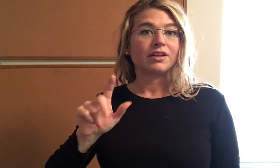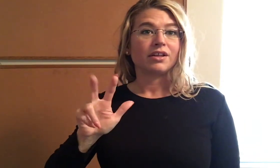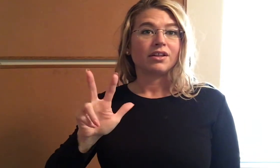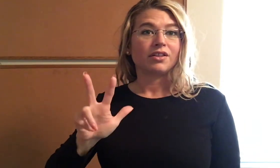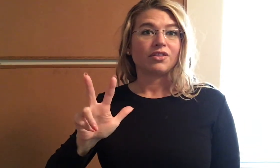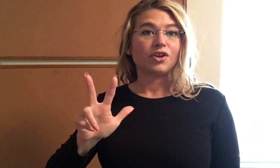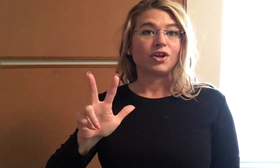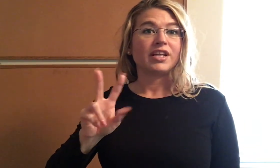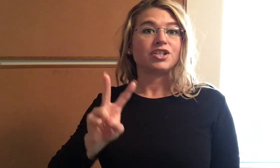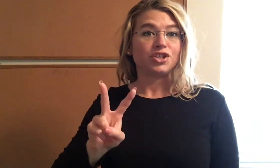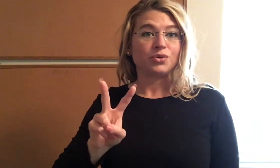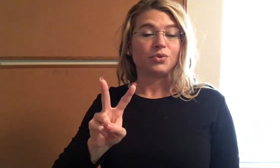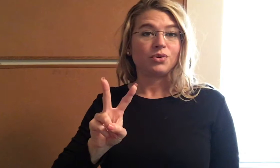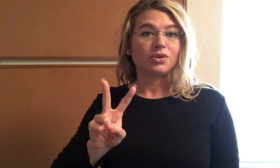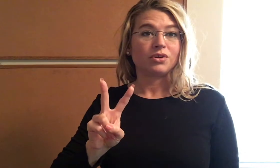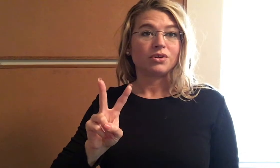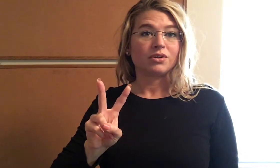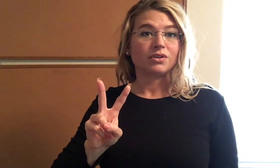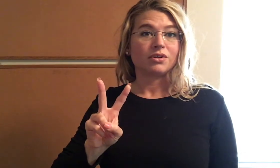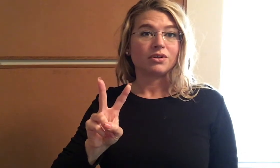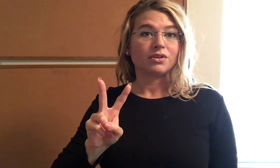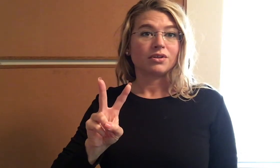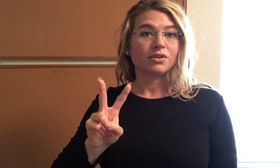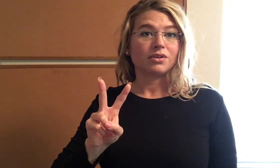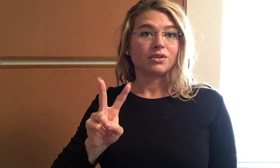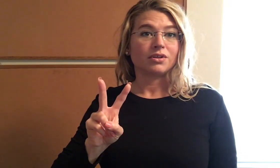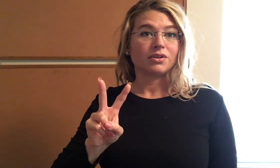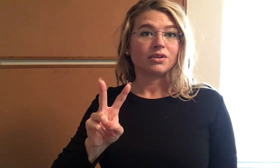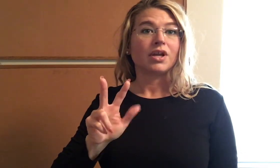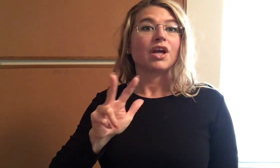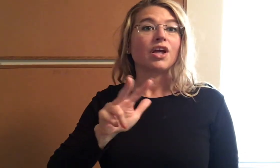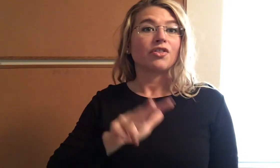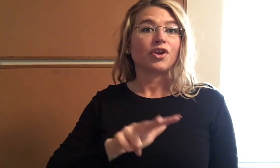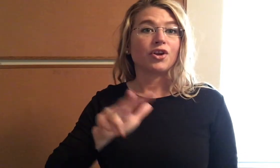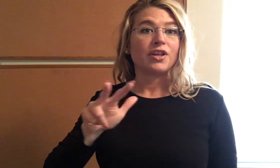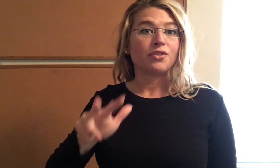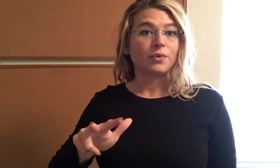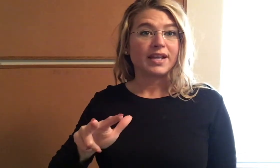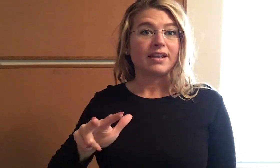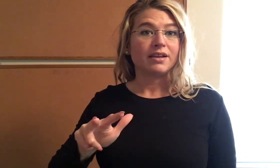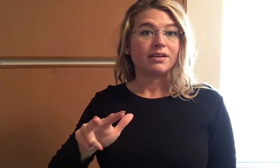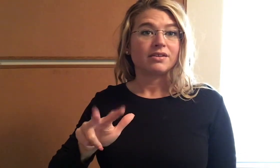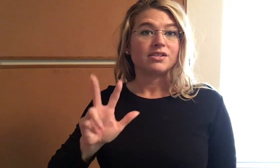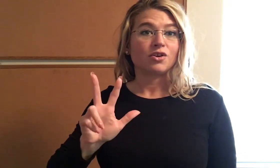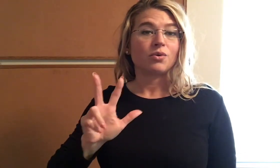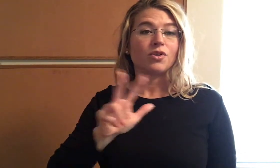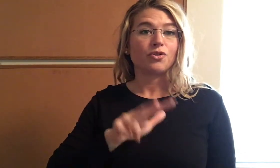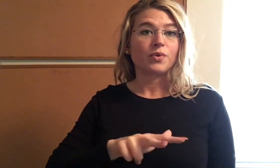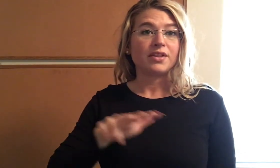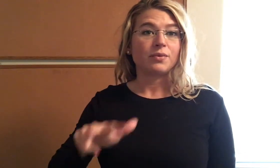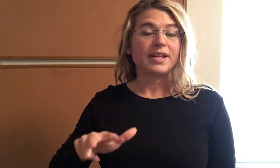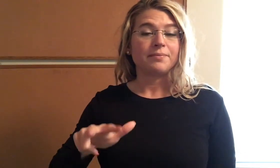32, 33, so 33,